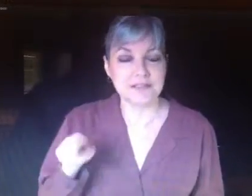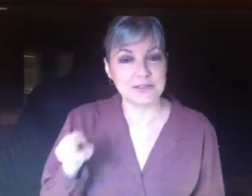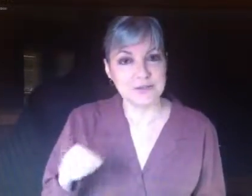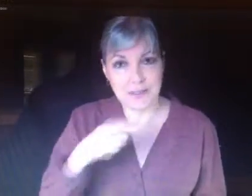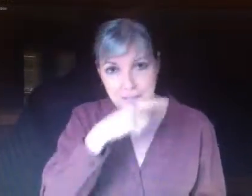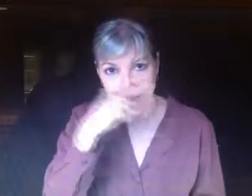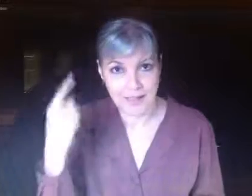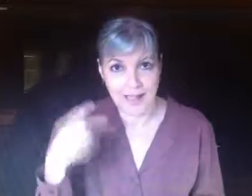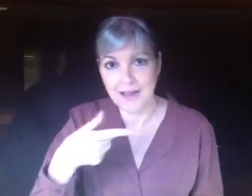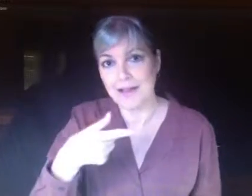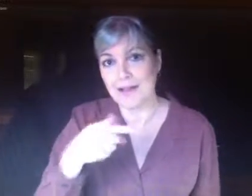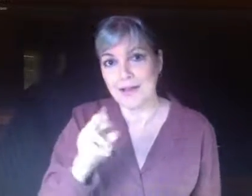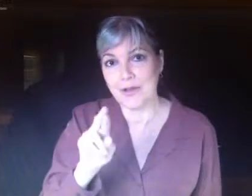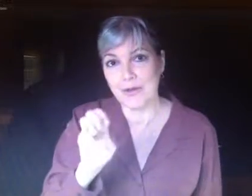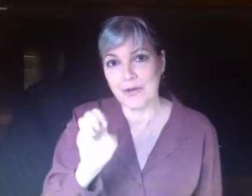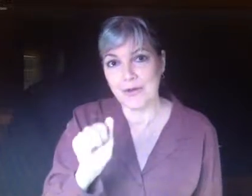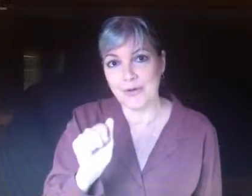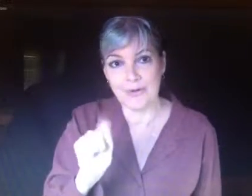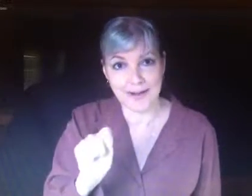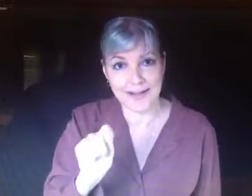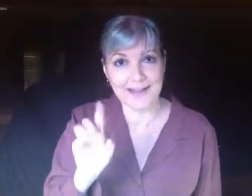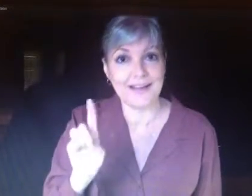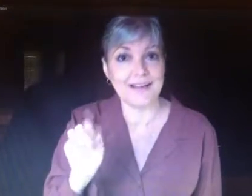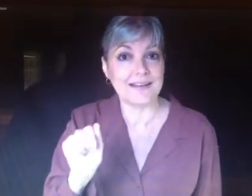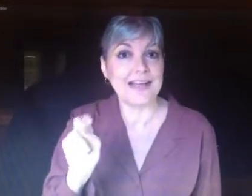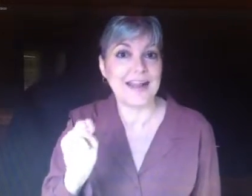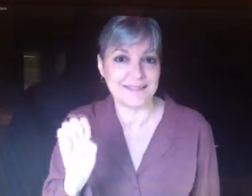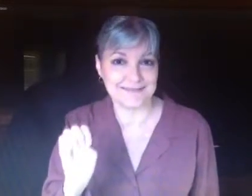died. I had a black Great Dane.